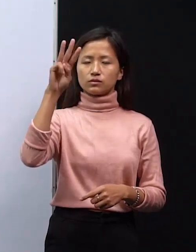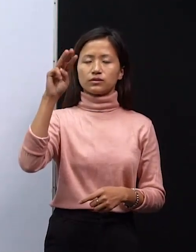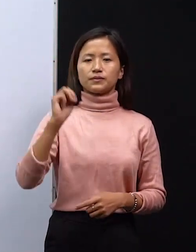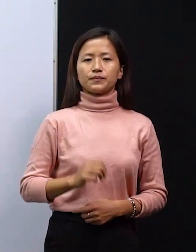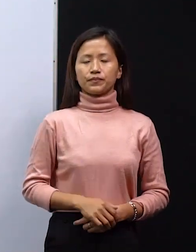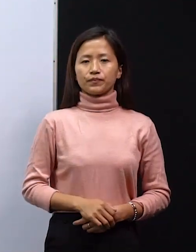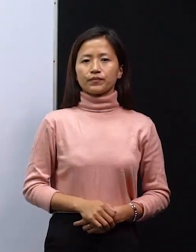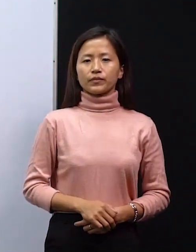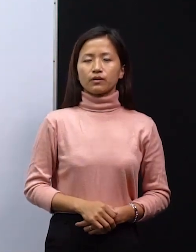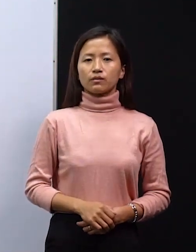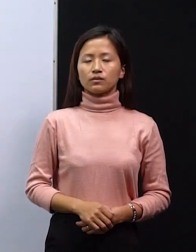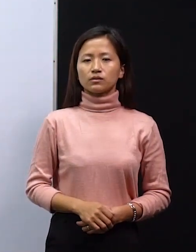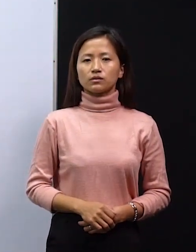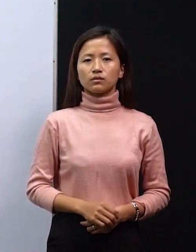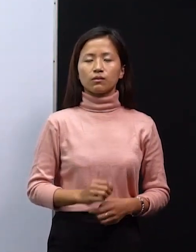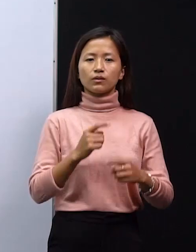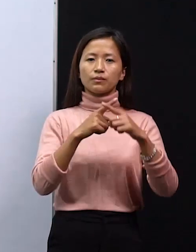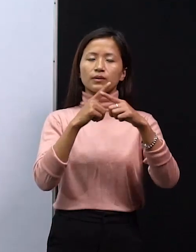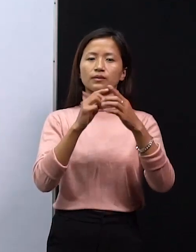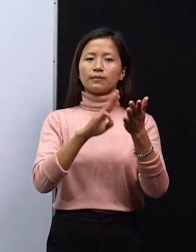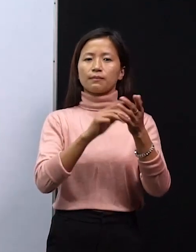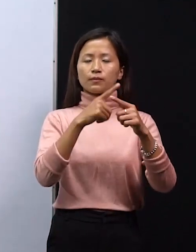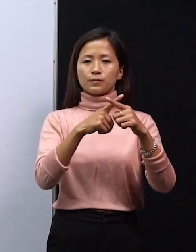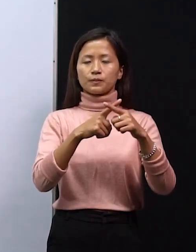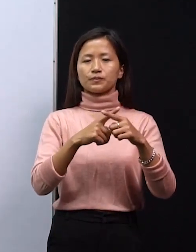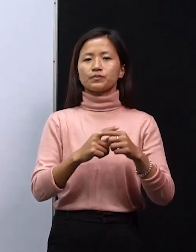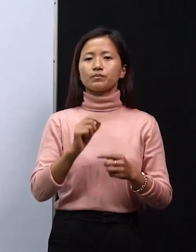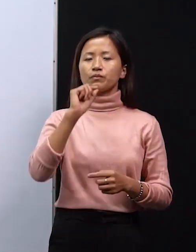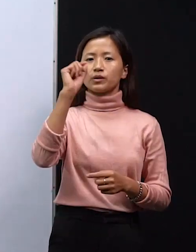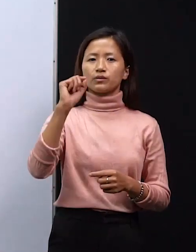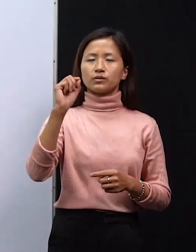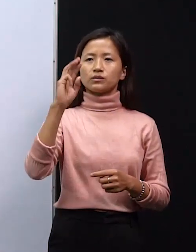plus, when you multiply these two, you get 5x to the power 2.